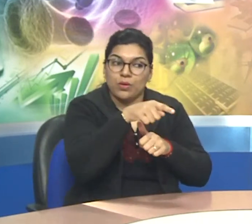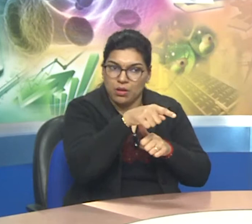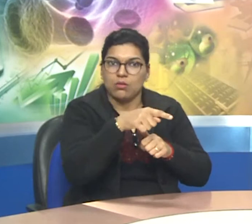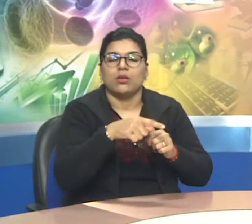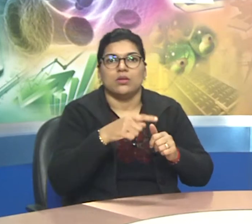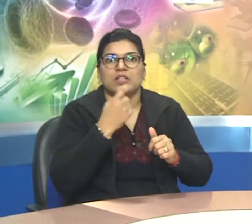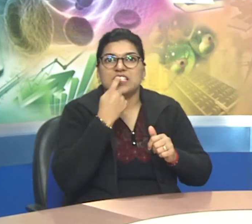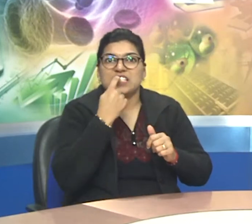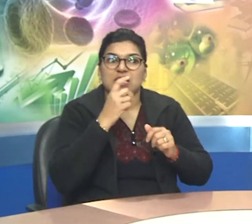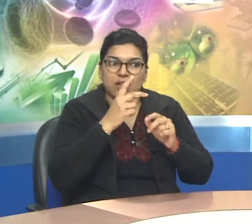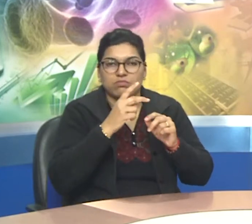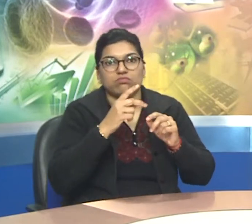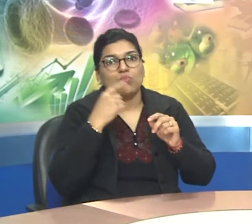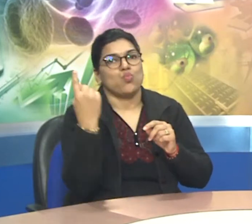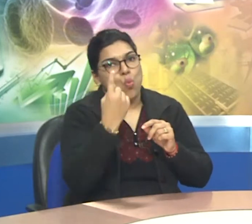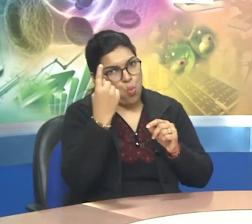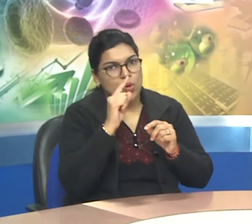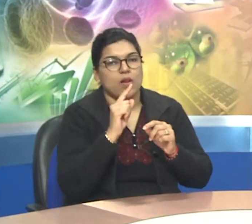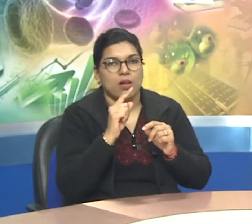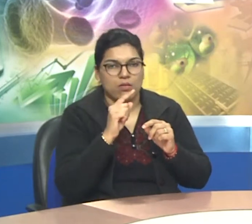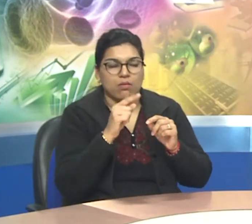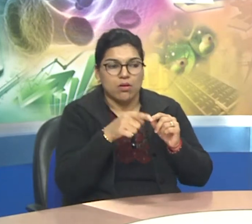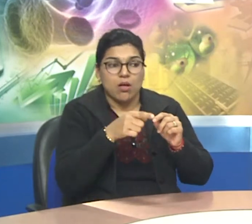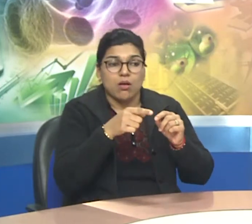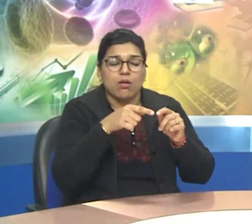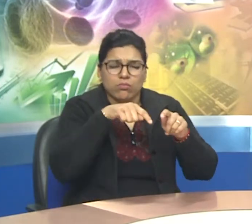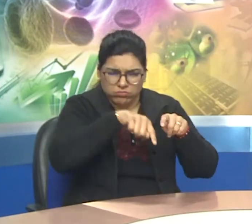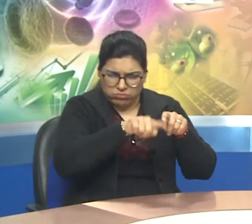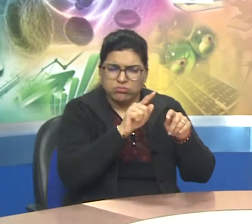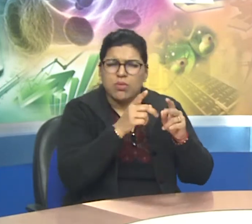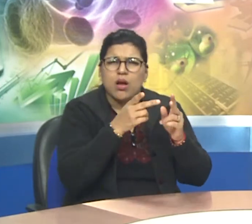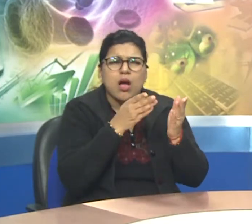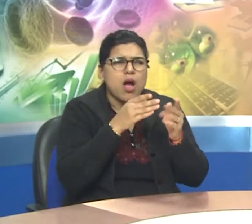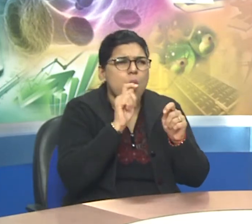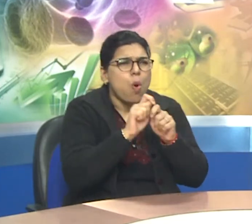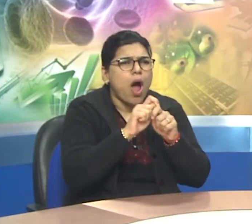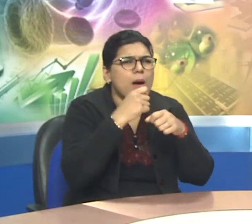So just like gold, aluminium is also expensive.